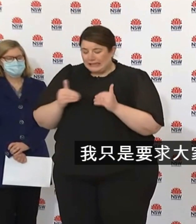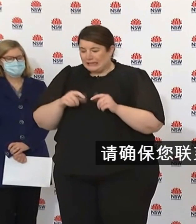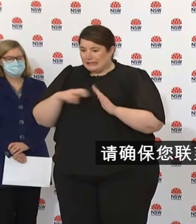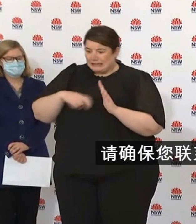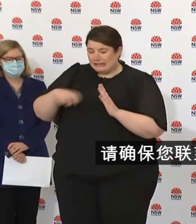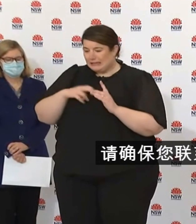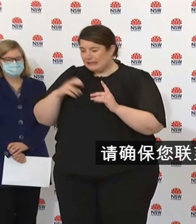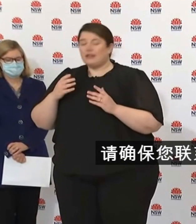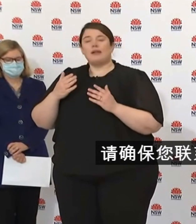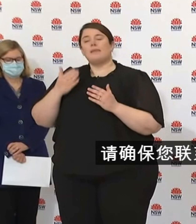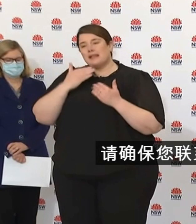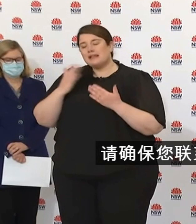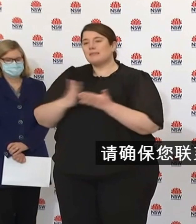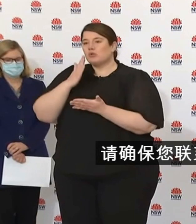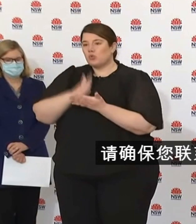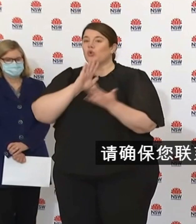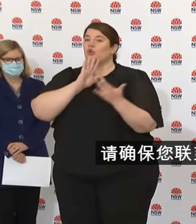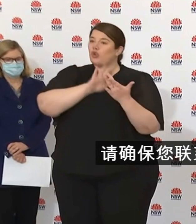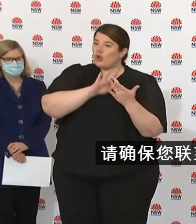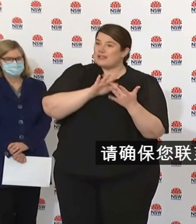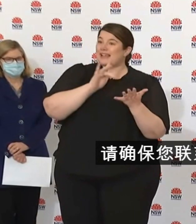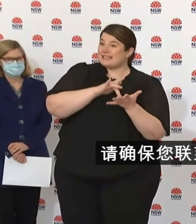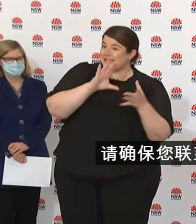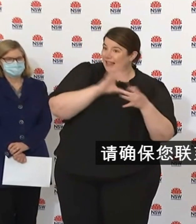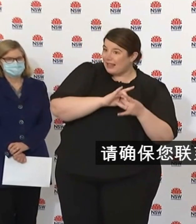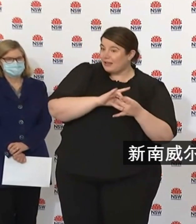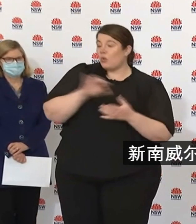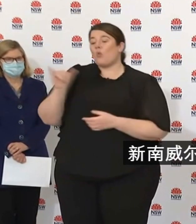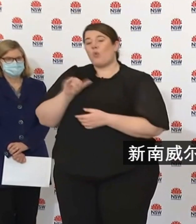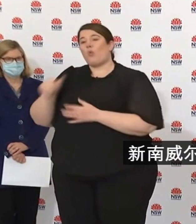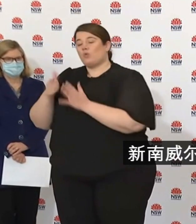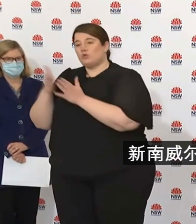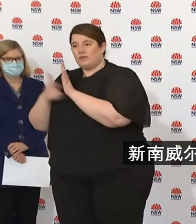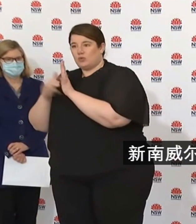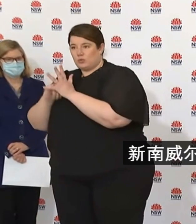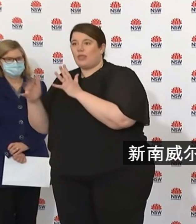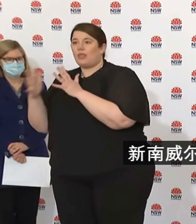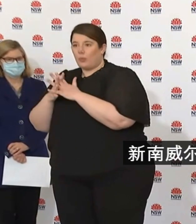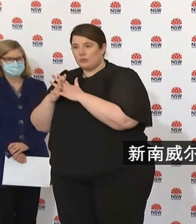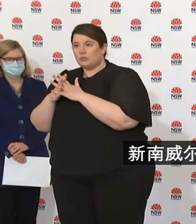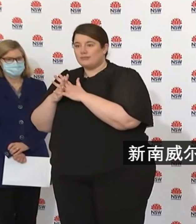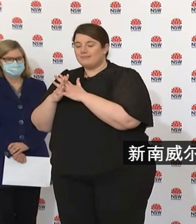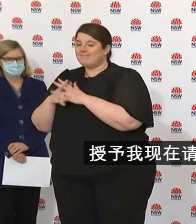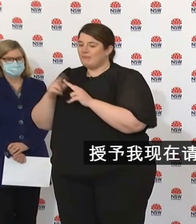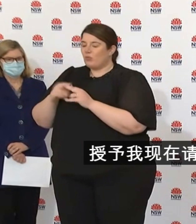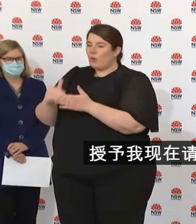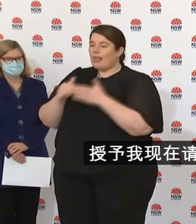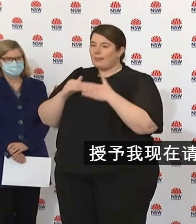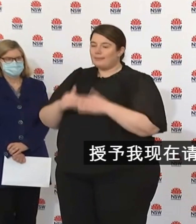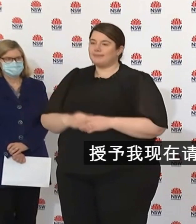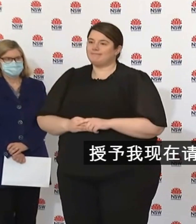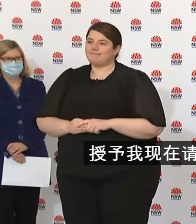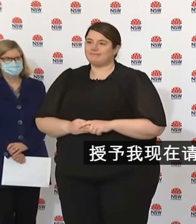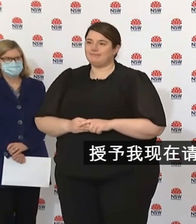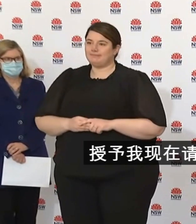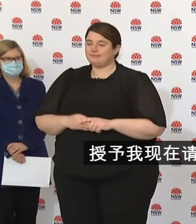home. Please make sure you contact either Services Australia for individual payments or Services New South Wales for business grants. I'll